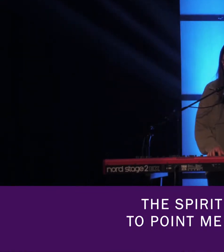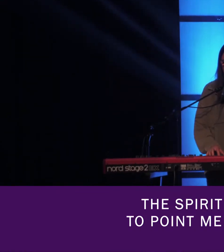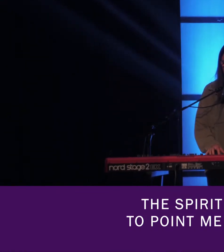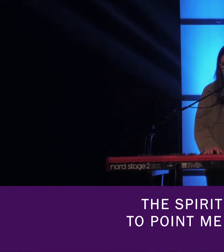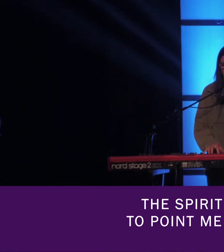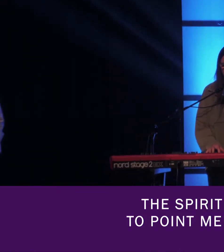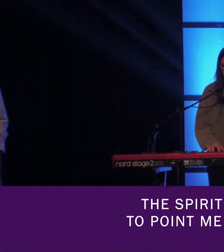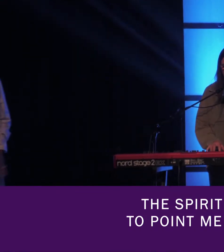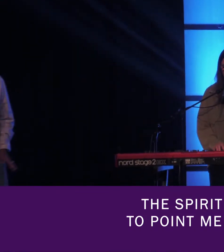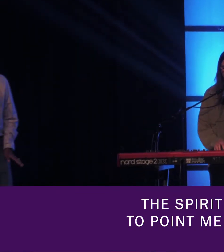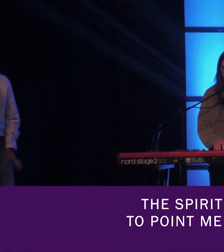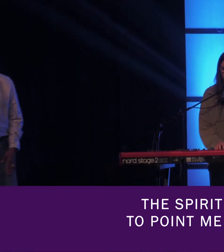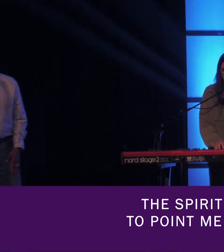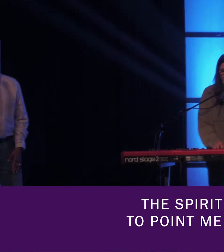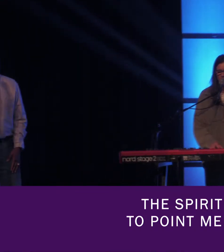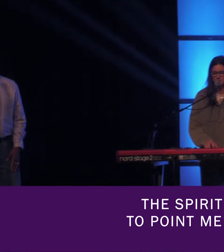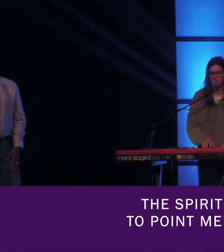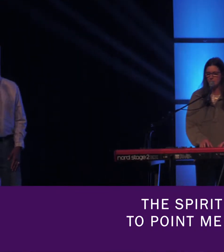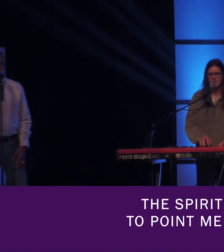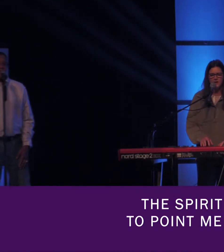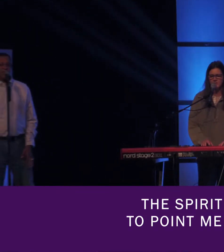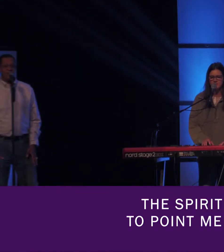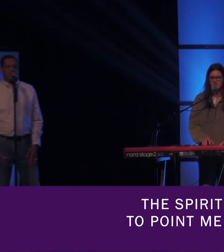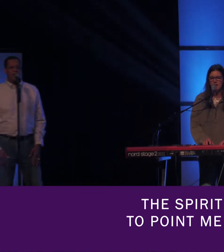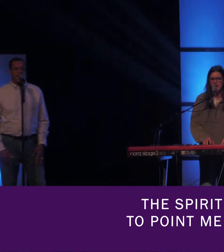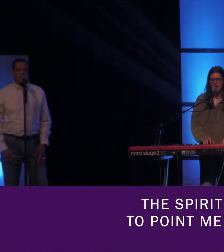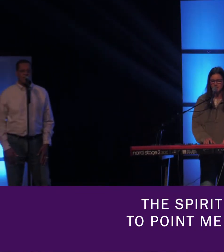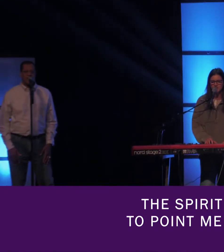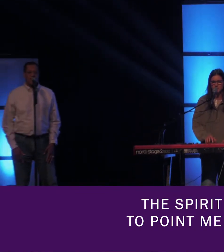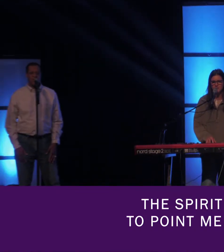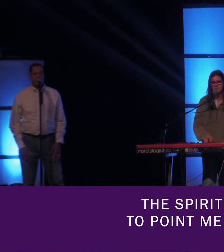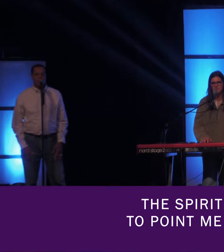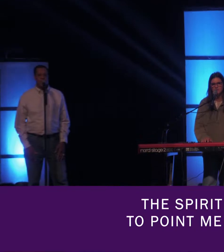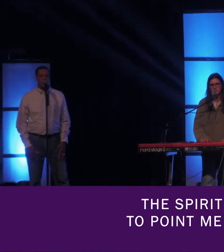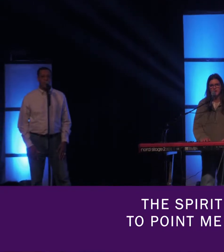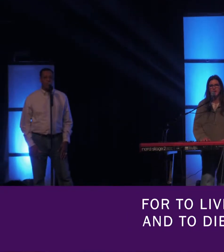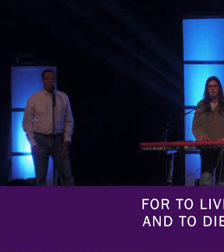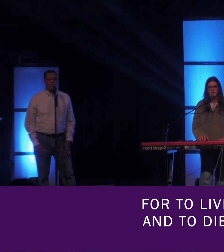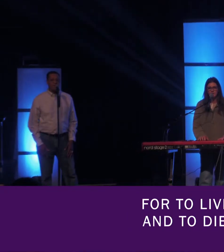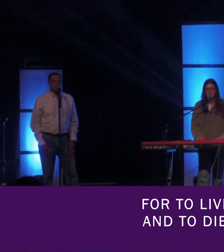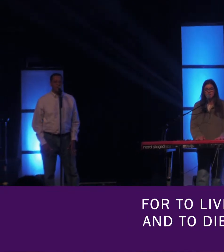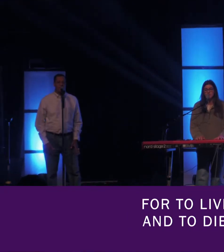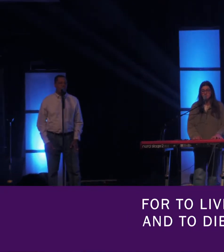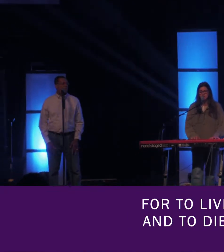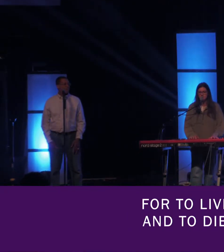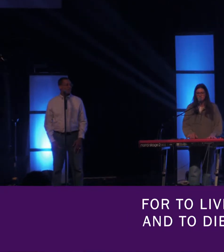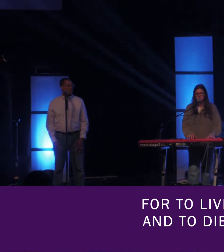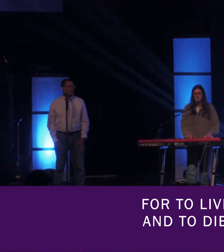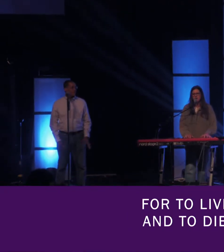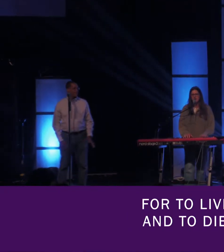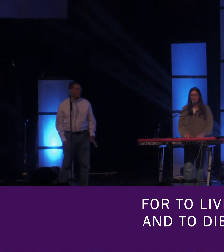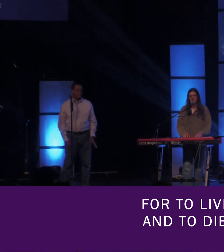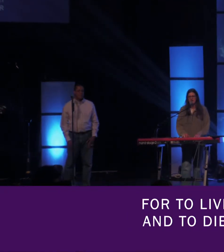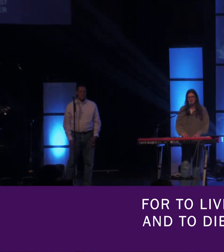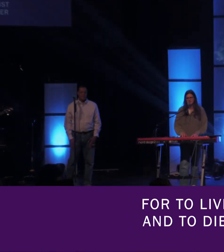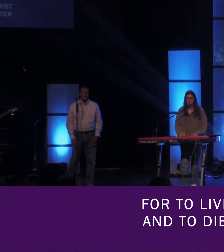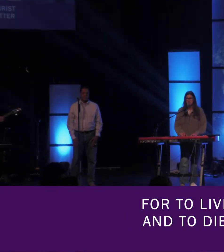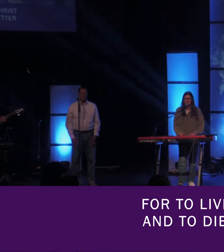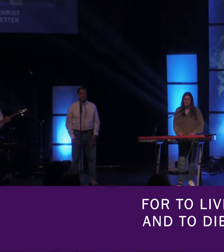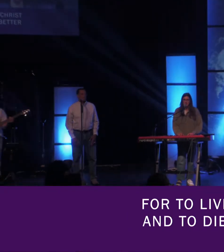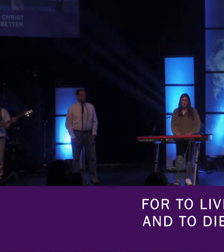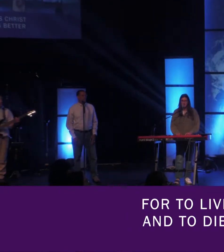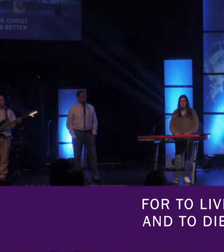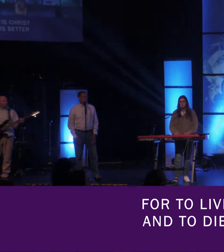is willing to point me back to you. For to live is